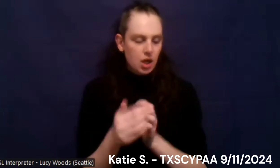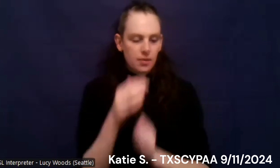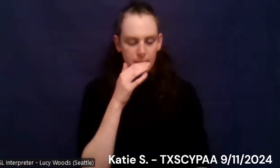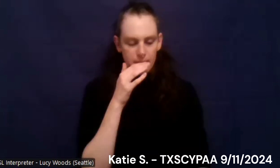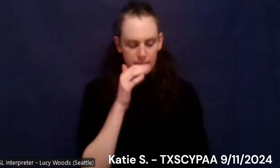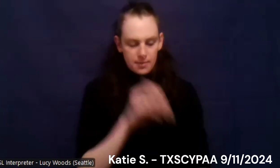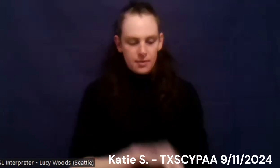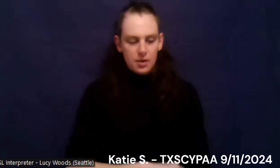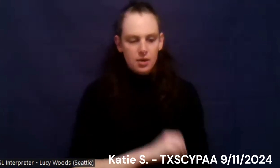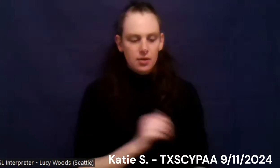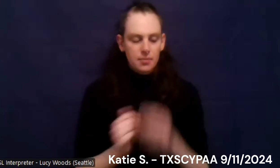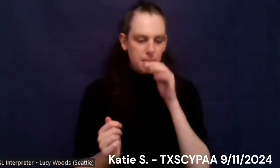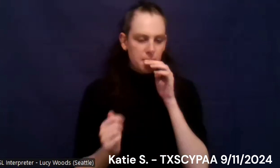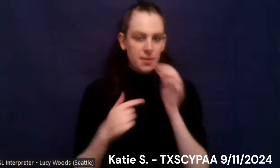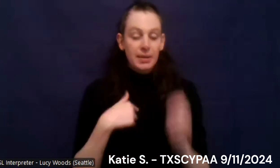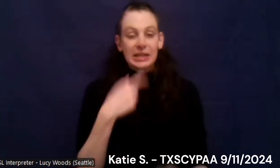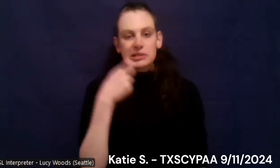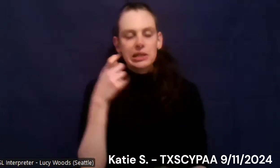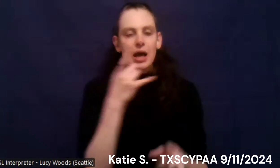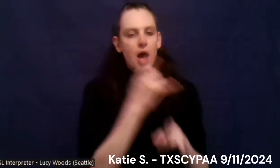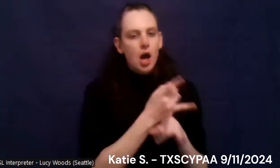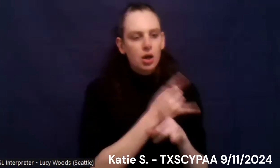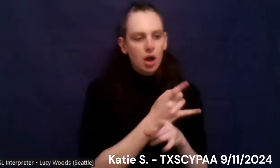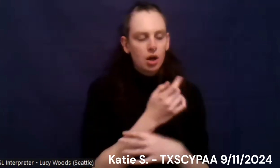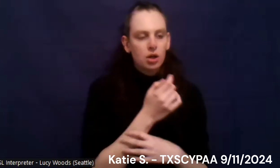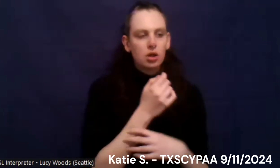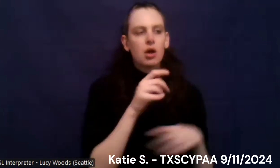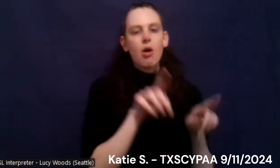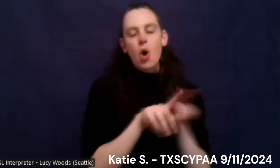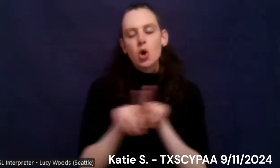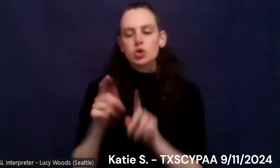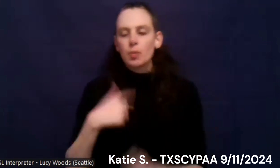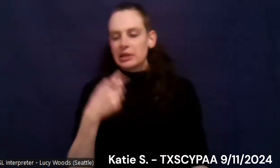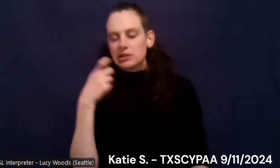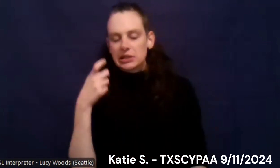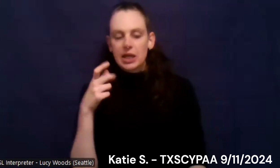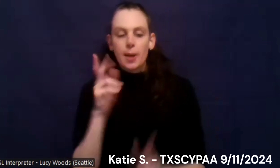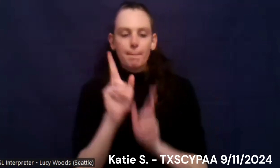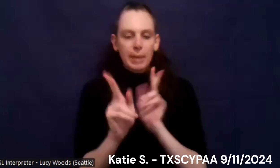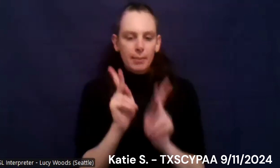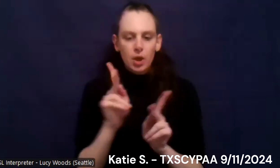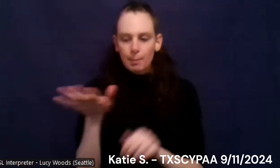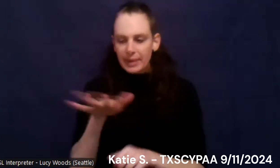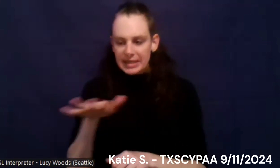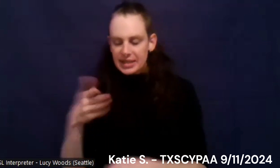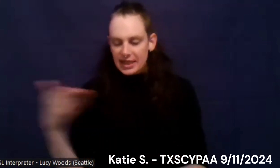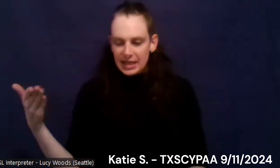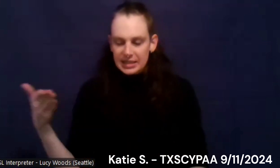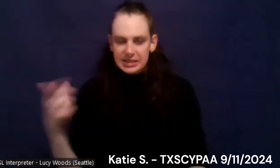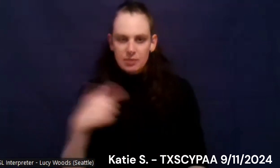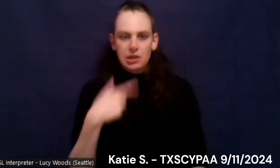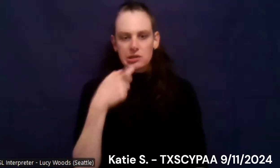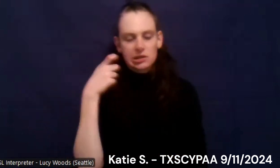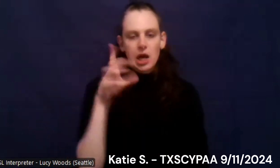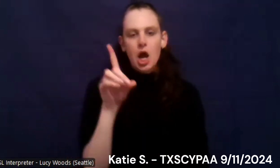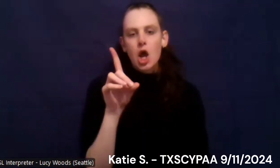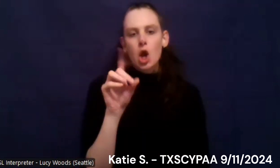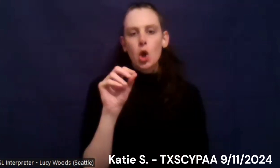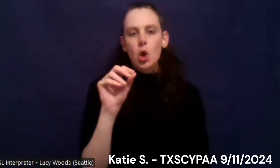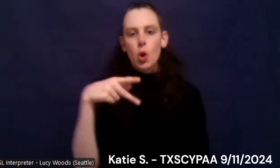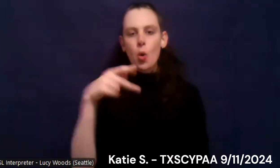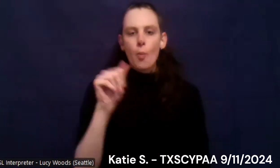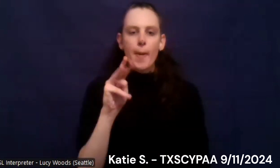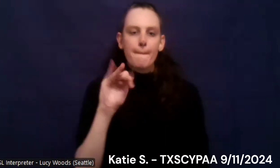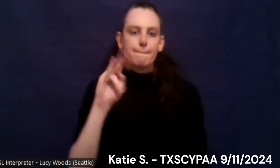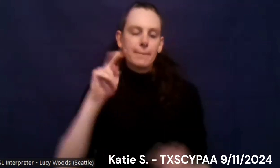just alcohol I'm addicted to. I'm addicted to people, places, and things. Addicted to dopamine, right? And I've even